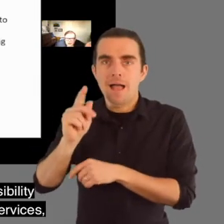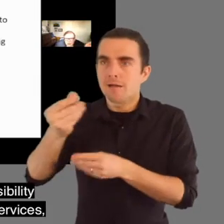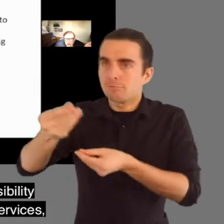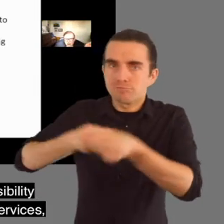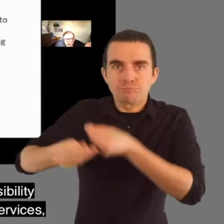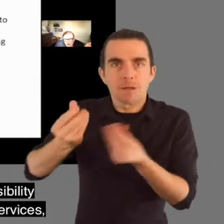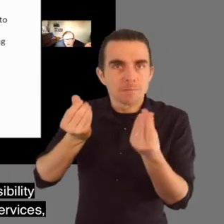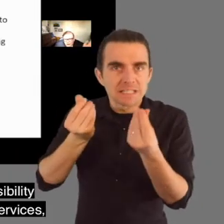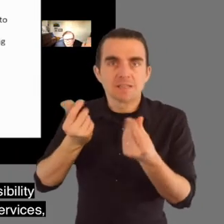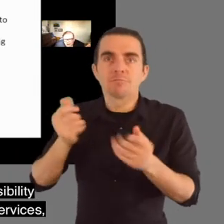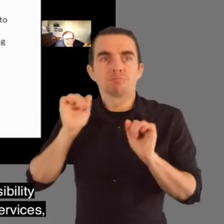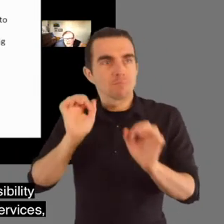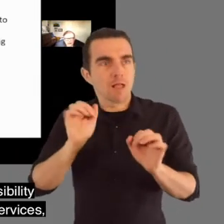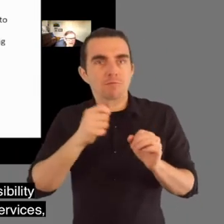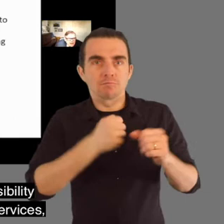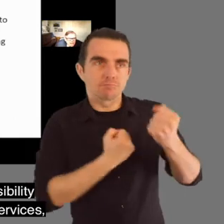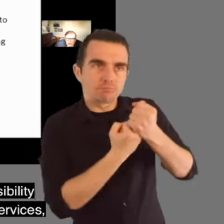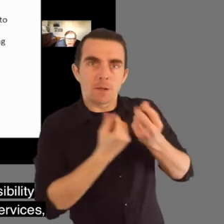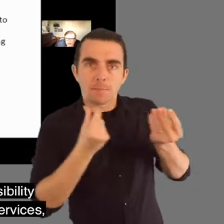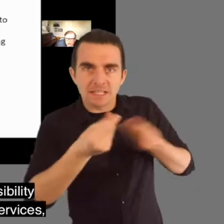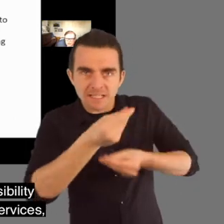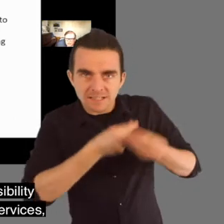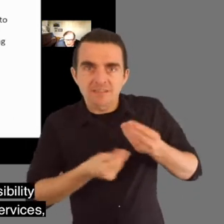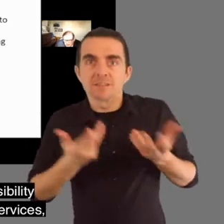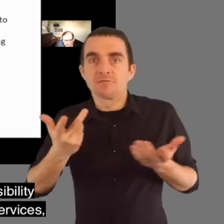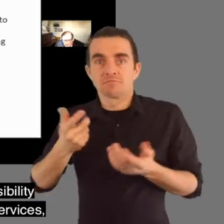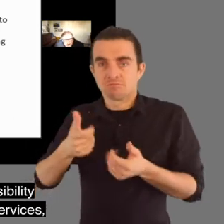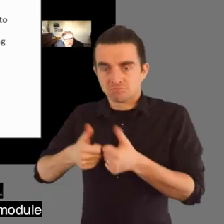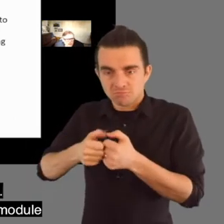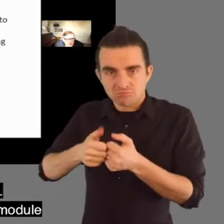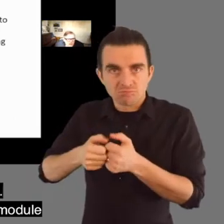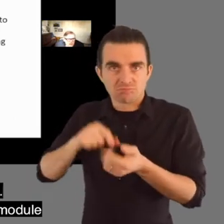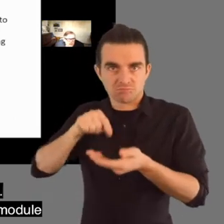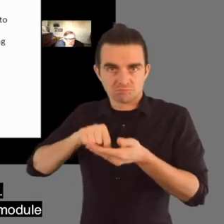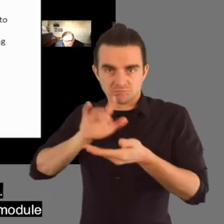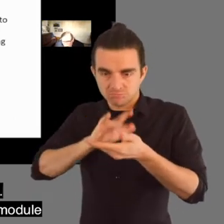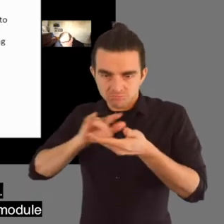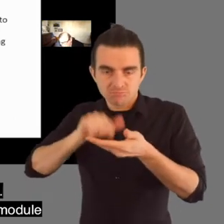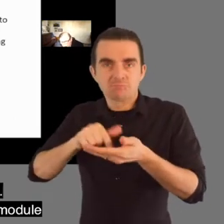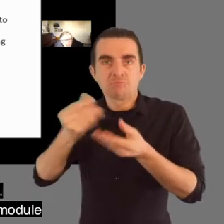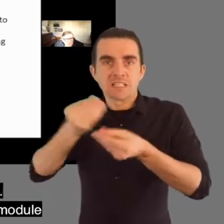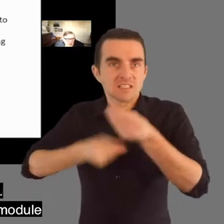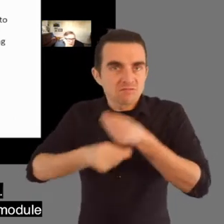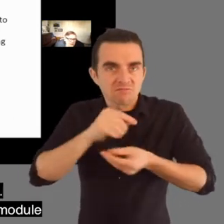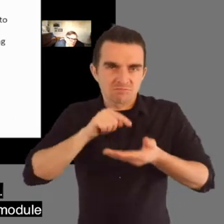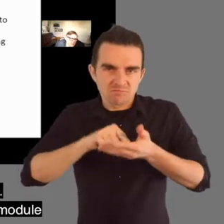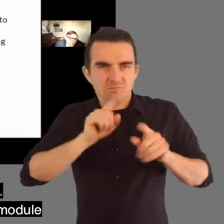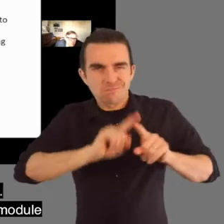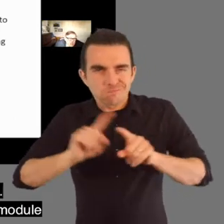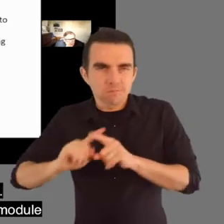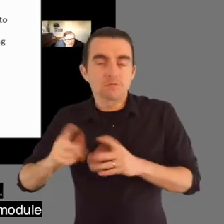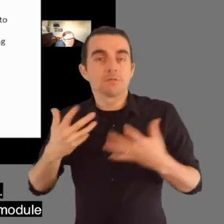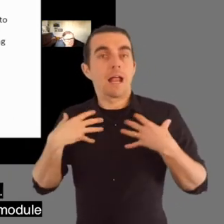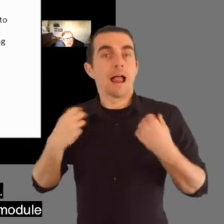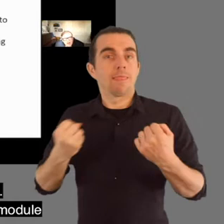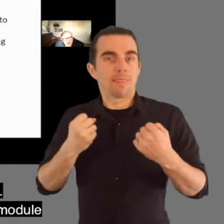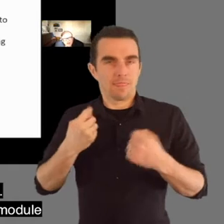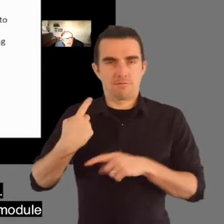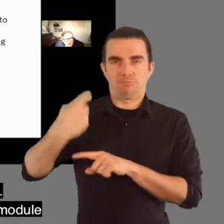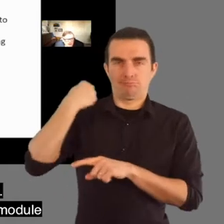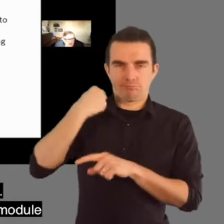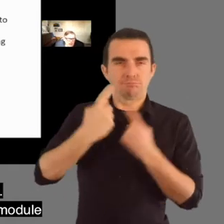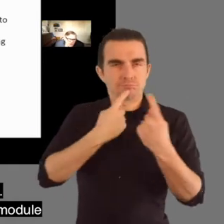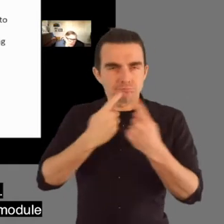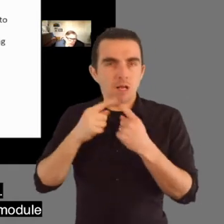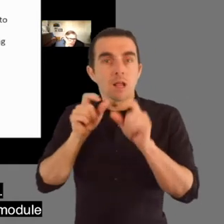accessibility to banking and other financial services, including mobile banking. And we remember from